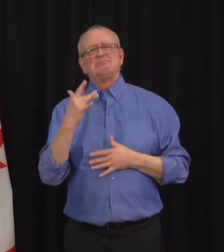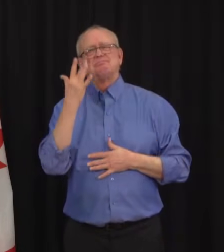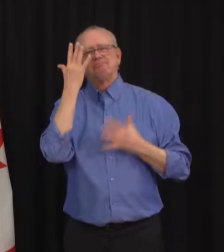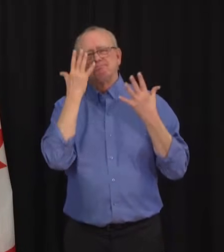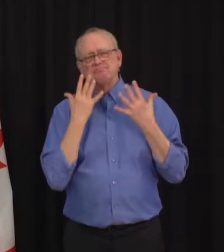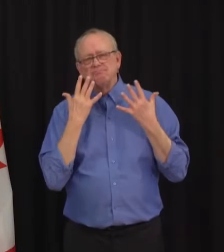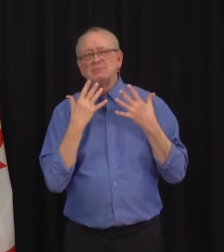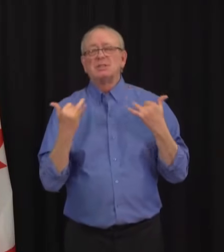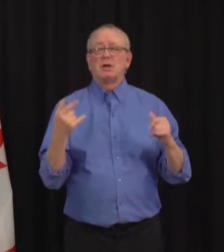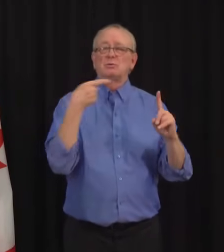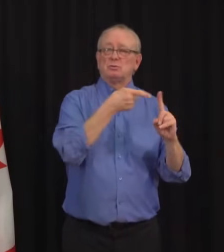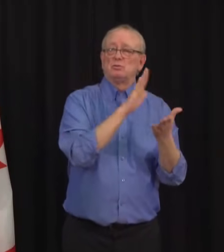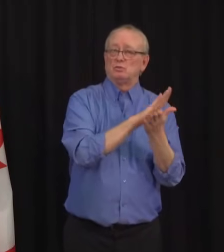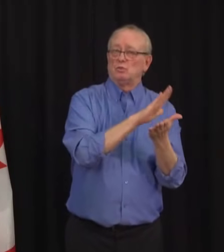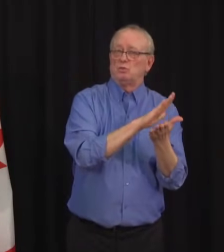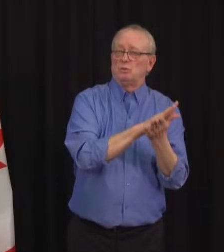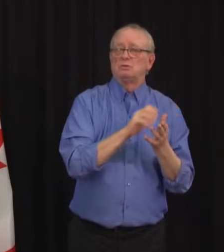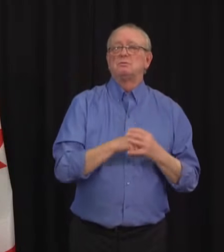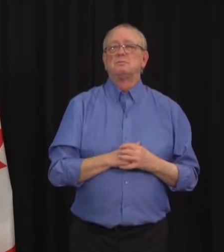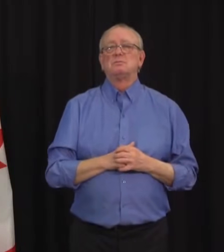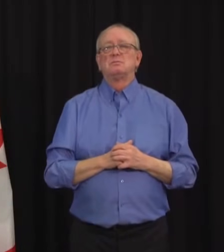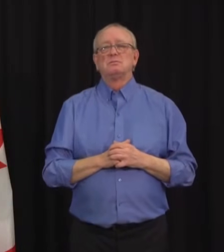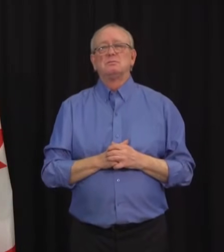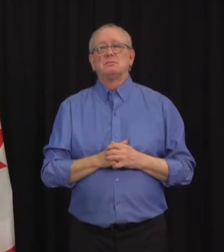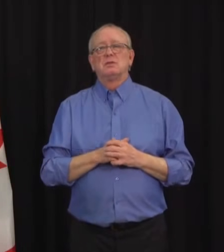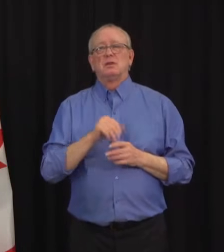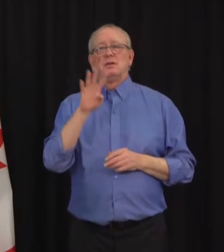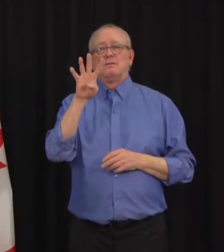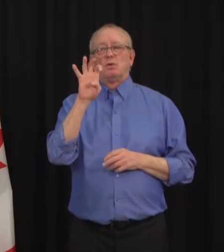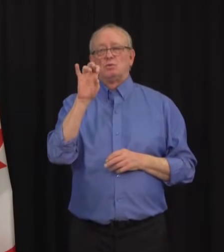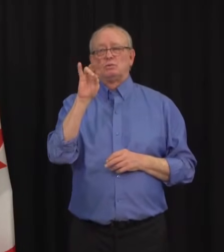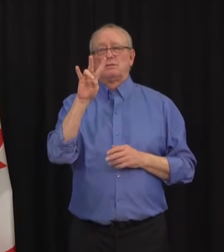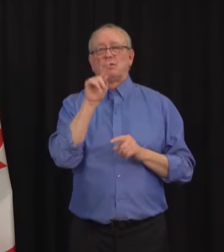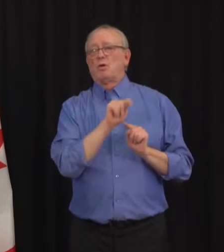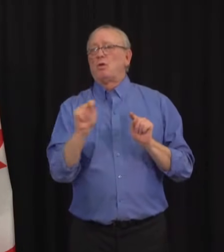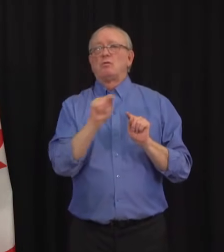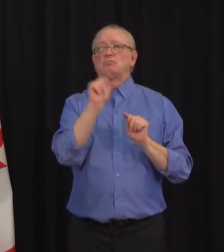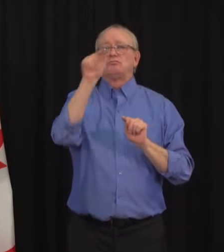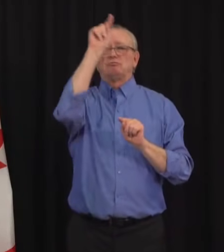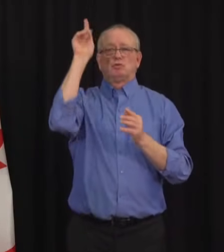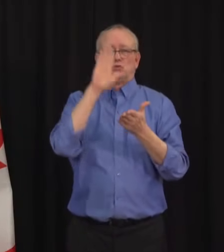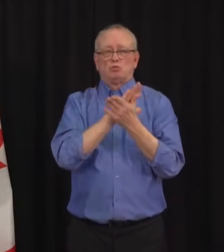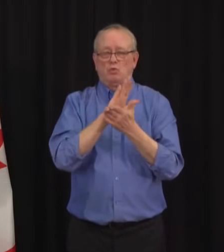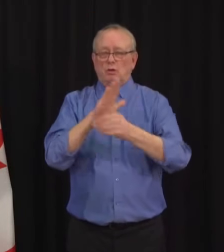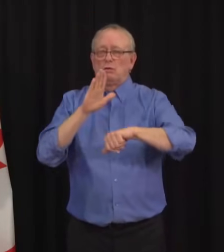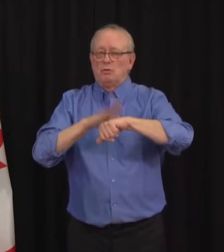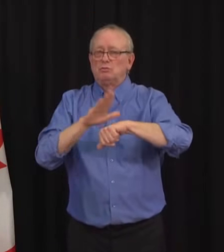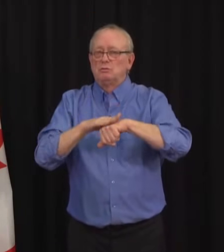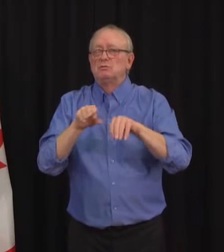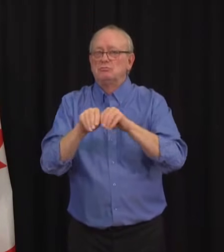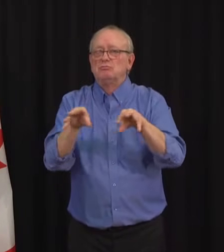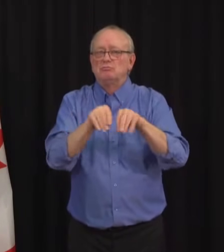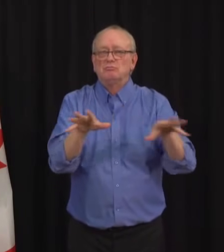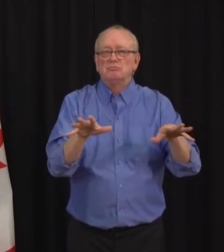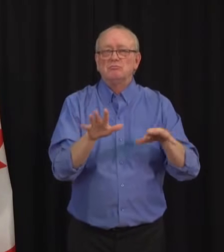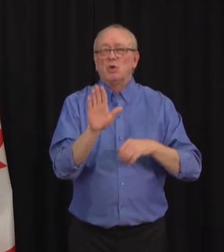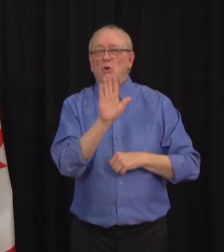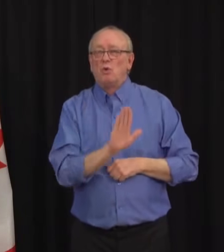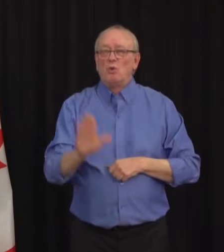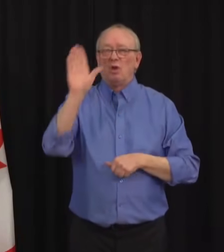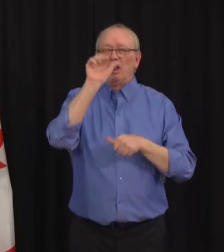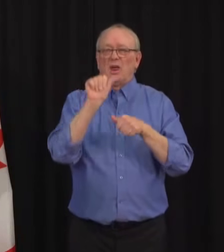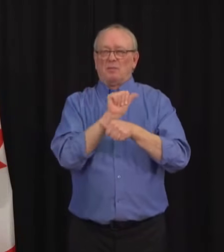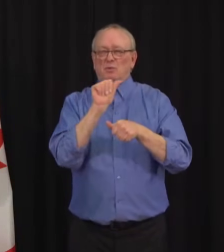all schools in Alberta. Currently, these schools have a combined total of 1,561